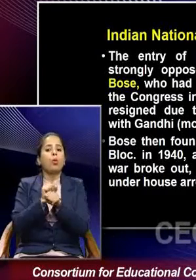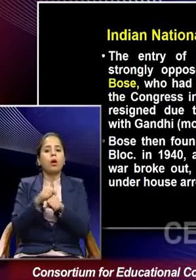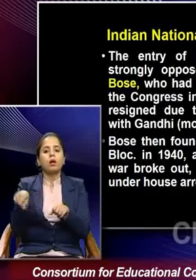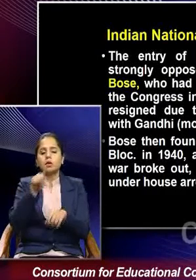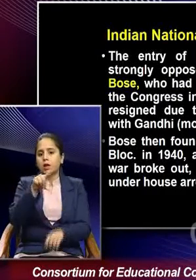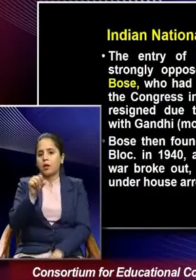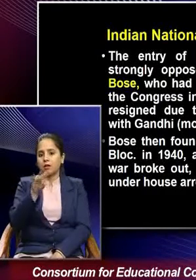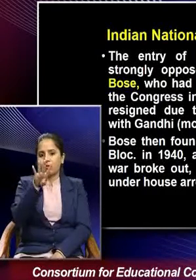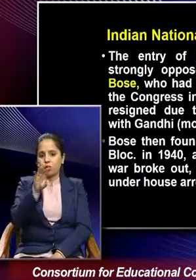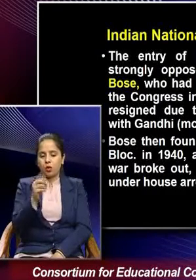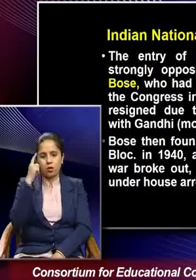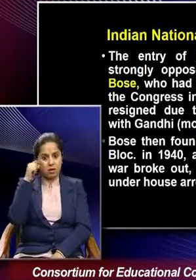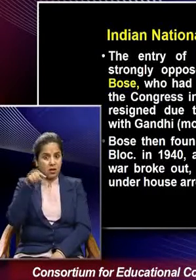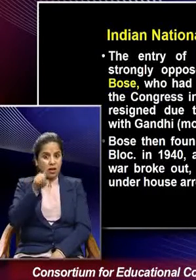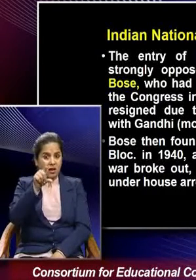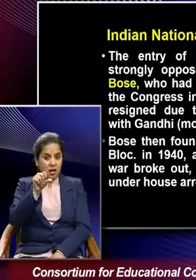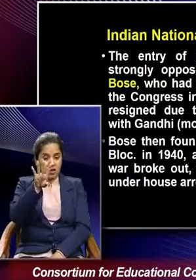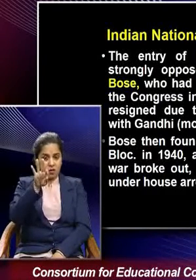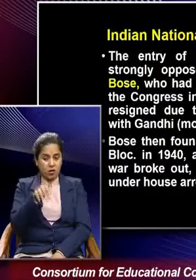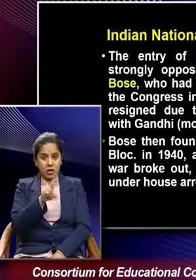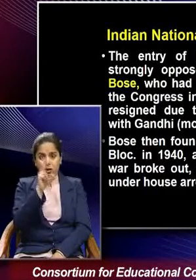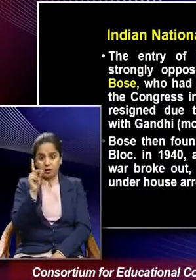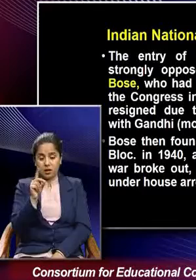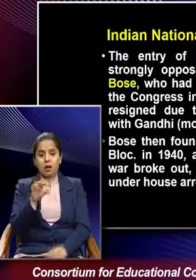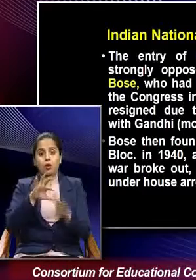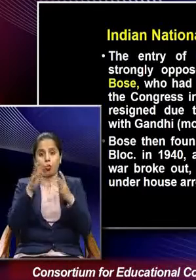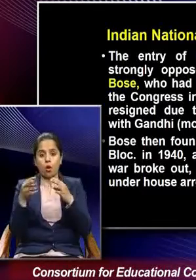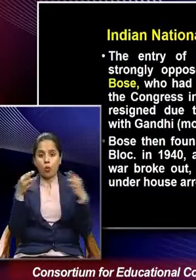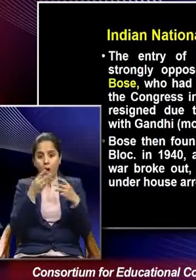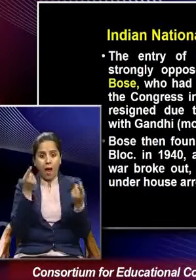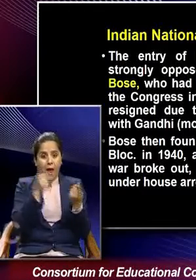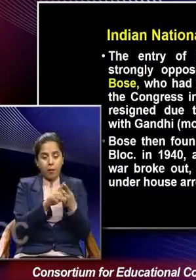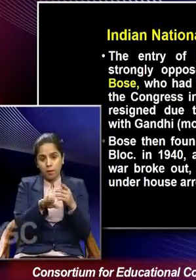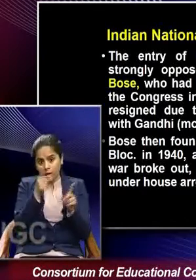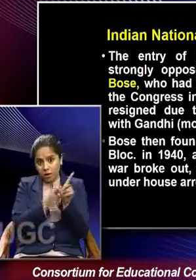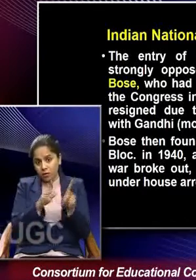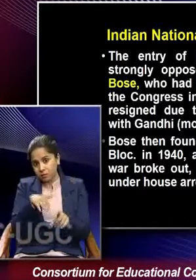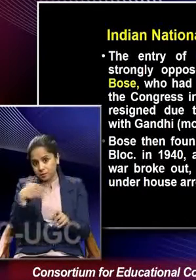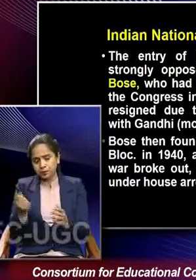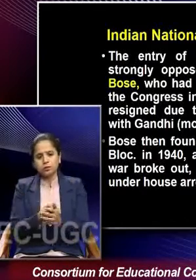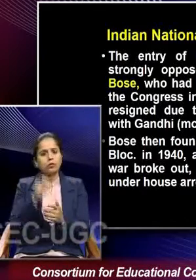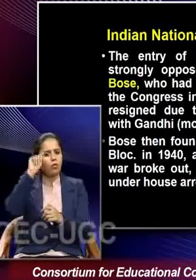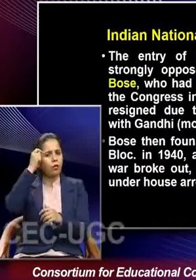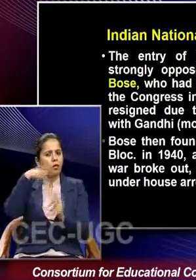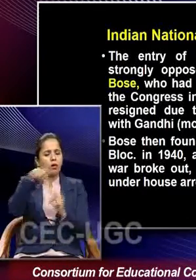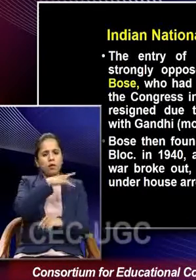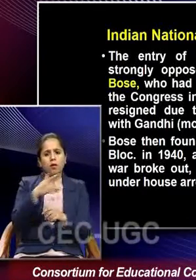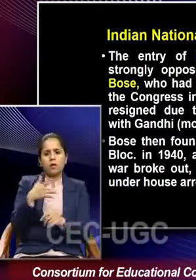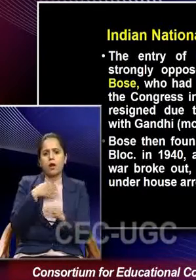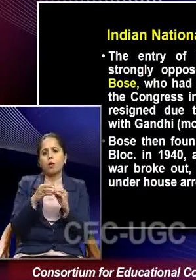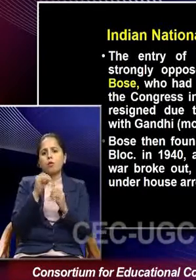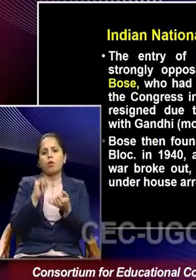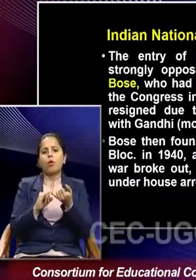1940, a year after the Second World War broke out, and the British had put Bose